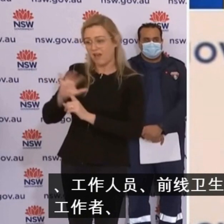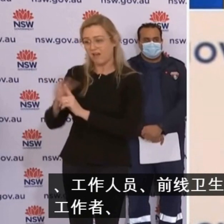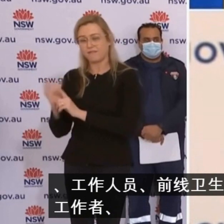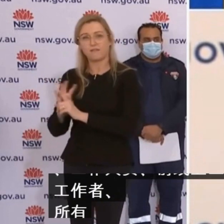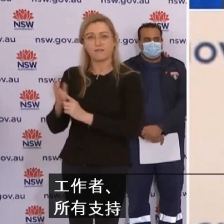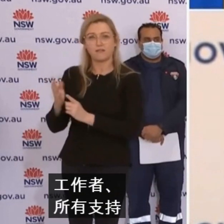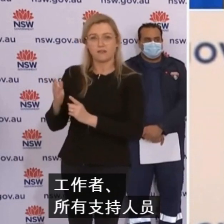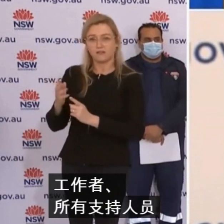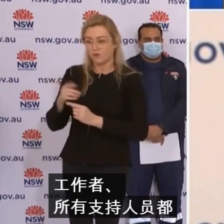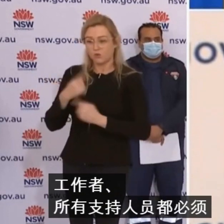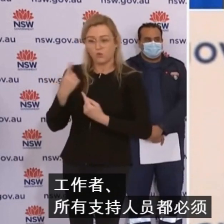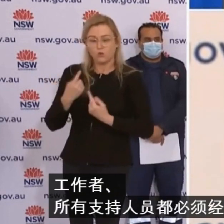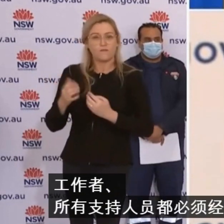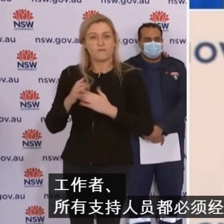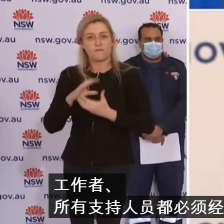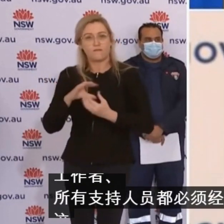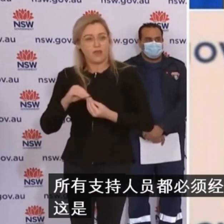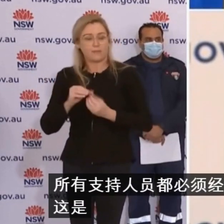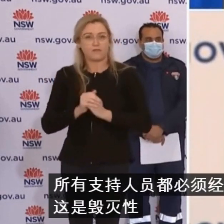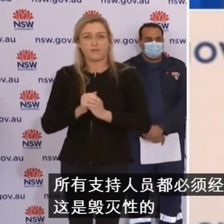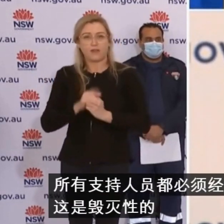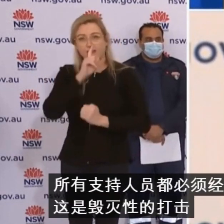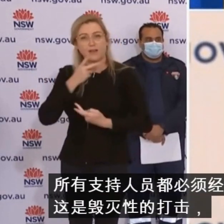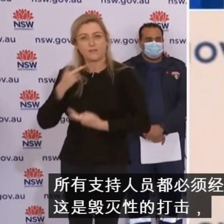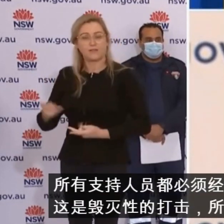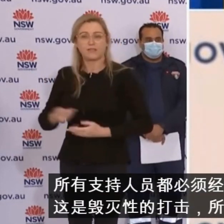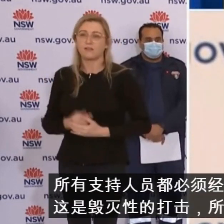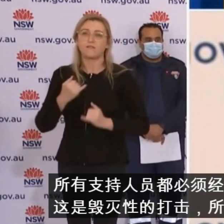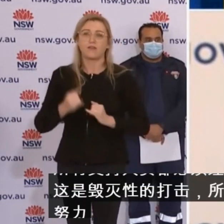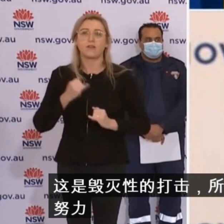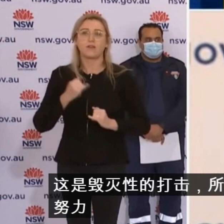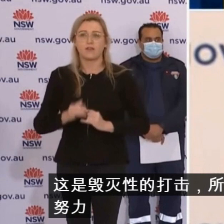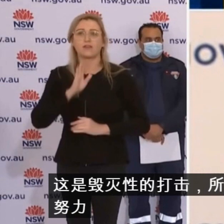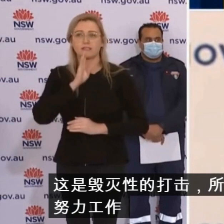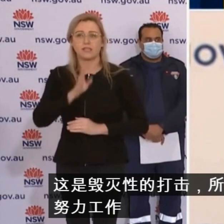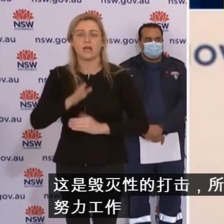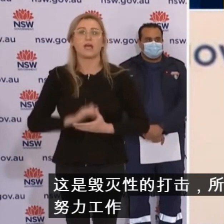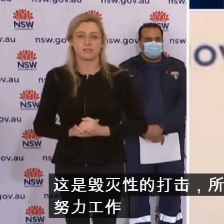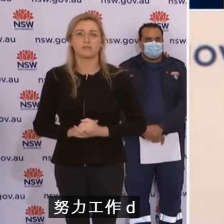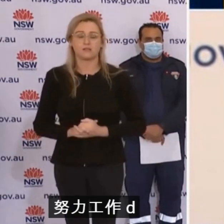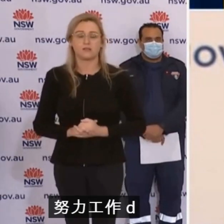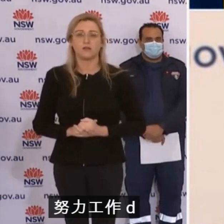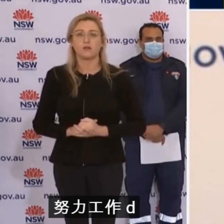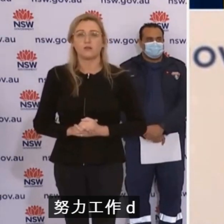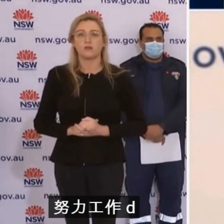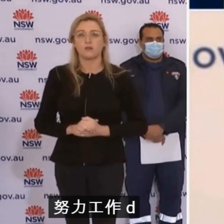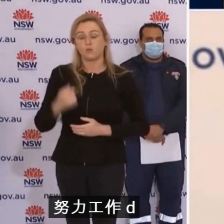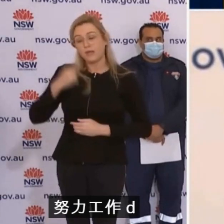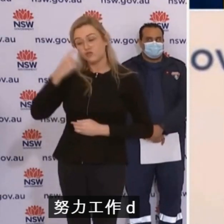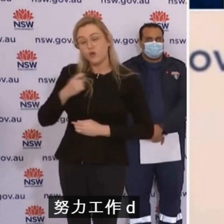workers, all the support staff have to experience that is a devastating blow. And so we're working hard to reduce that number as much as we